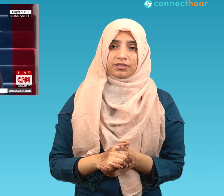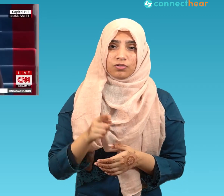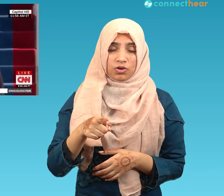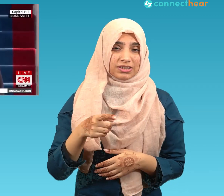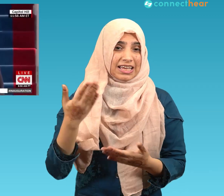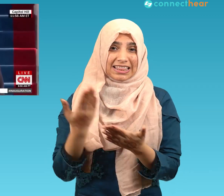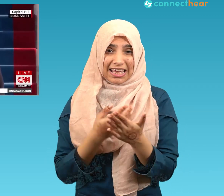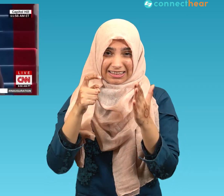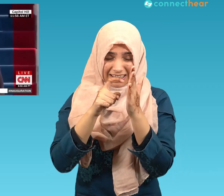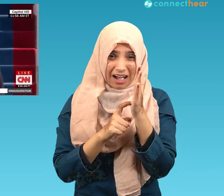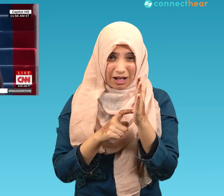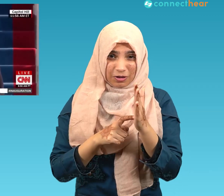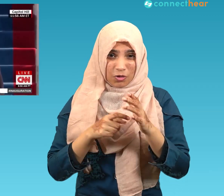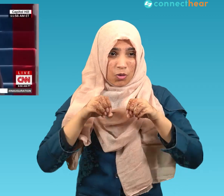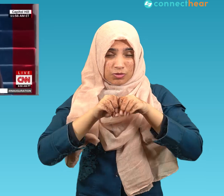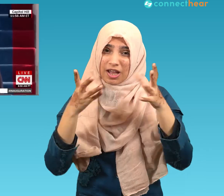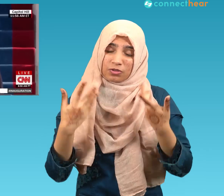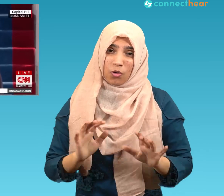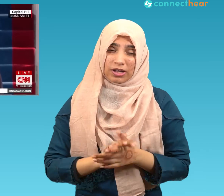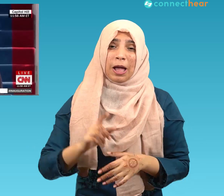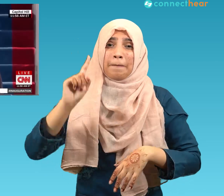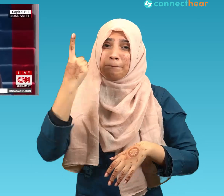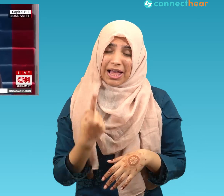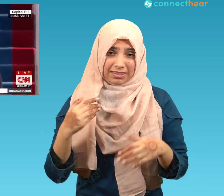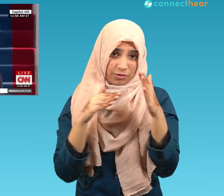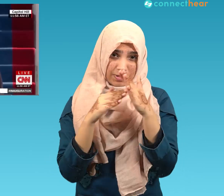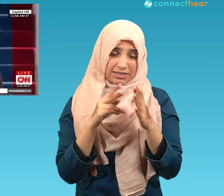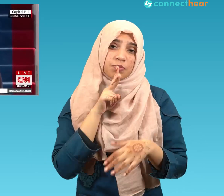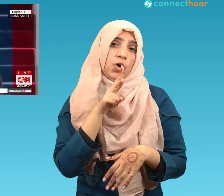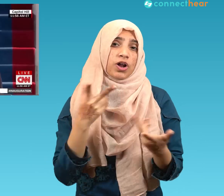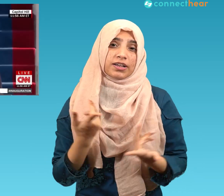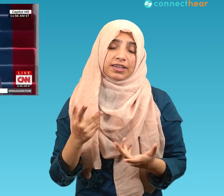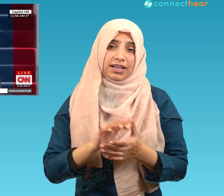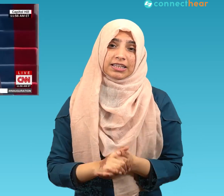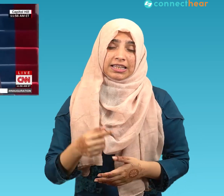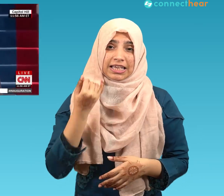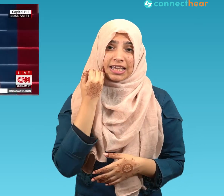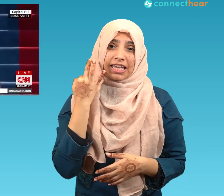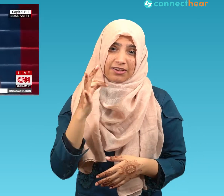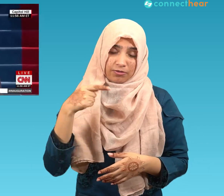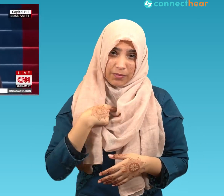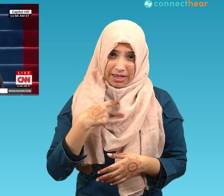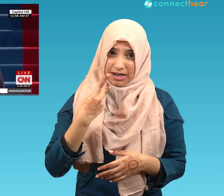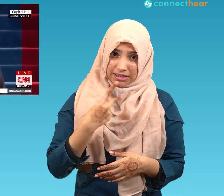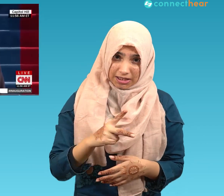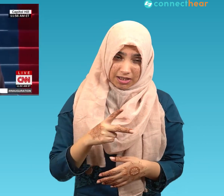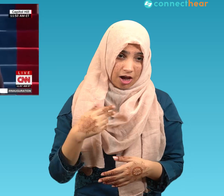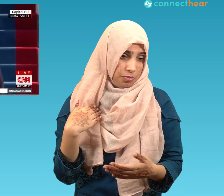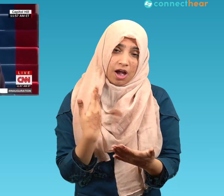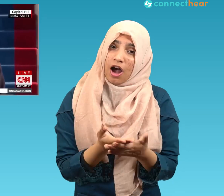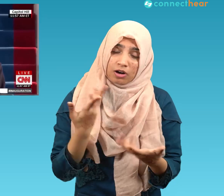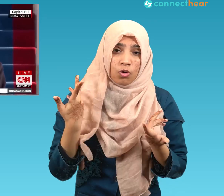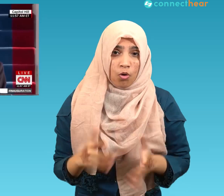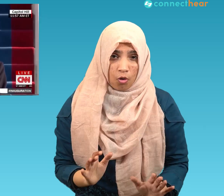When he put pen to paper, the president said, and I quote, If my name ever goes down into history,